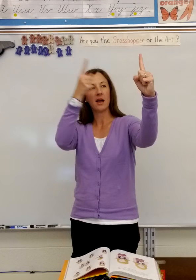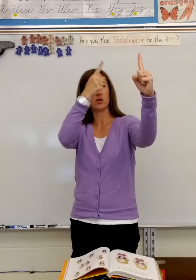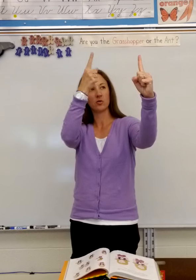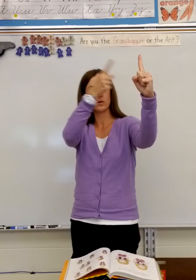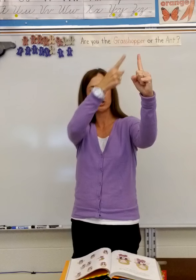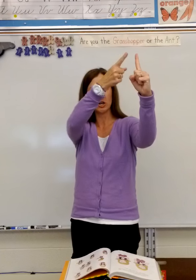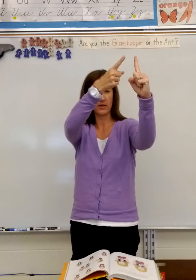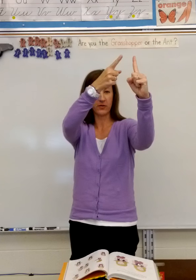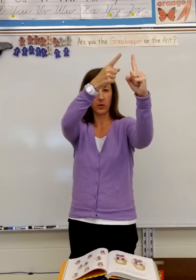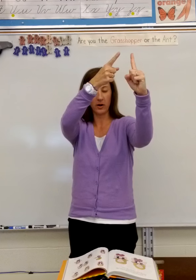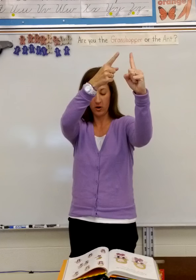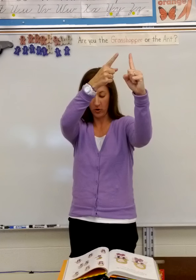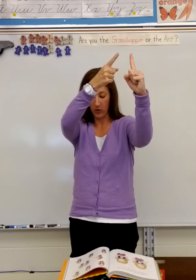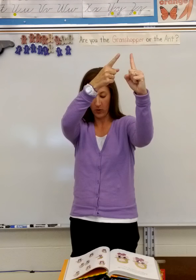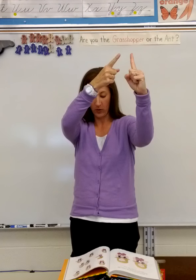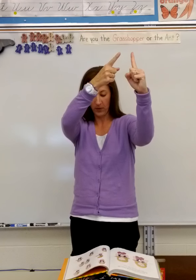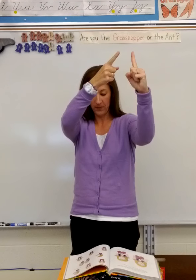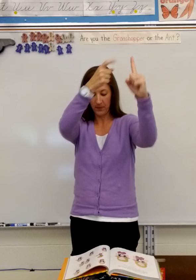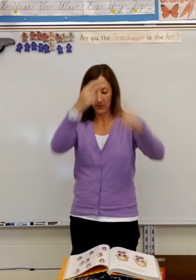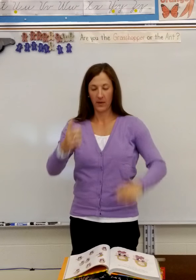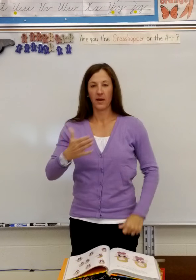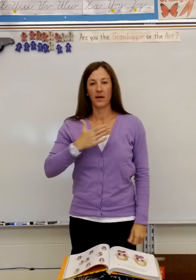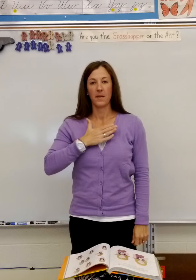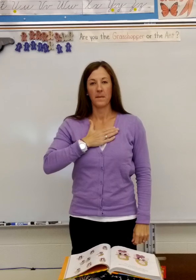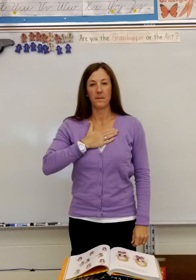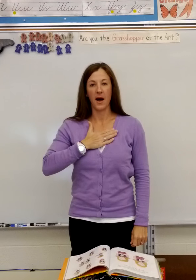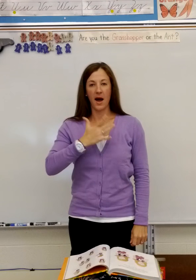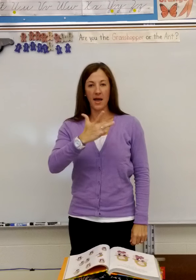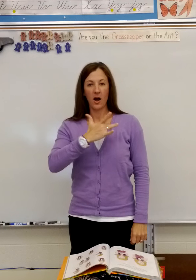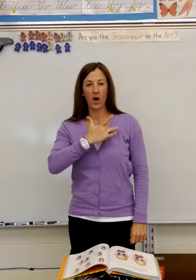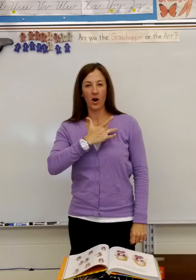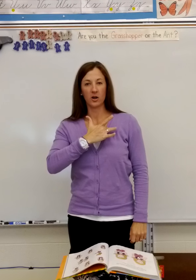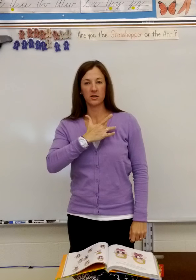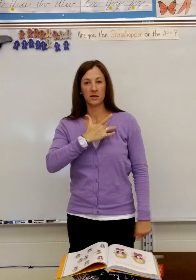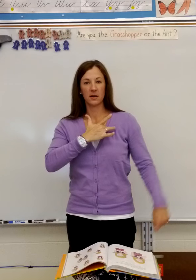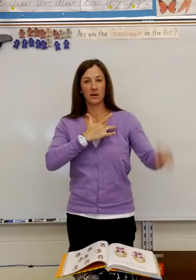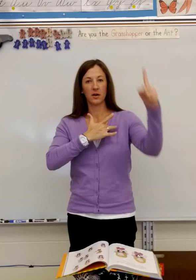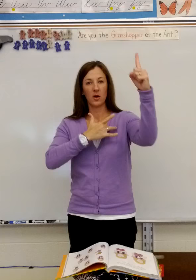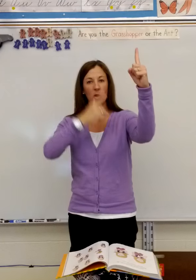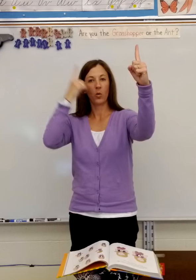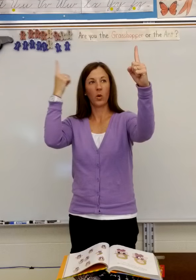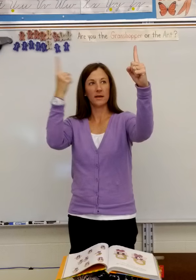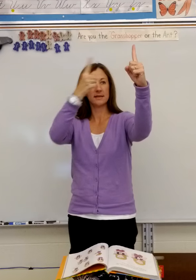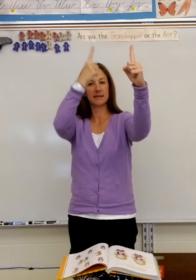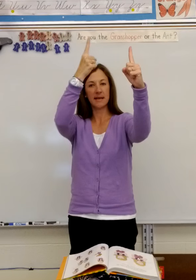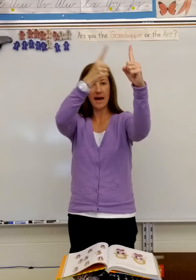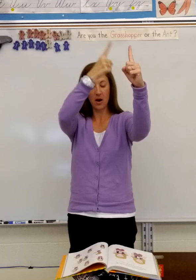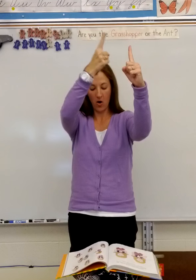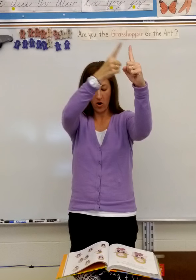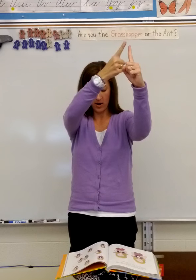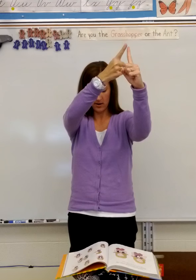you're reaching for your goal. My heart was set on